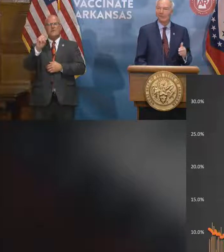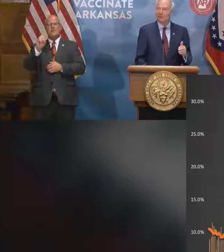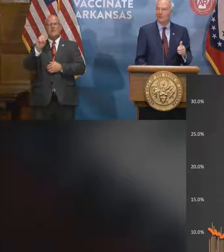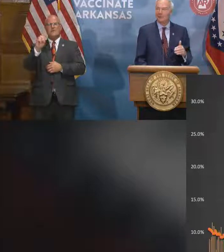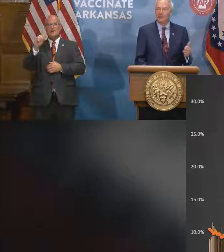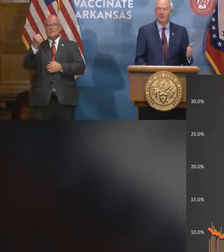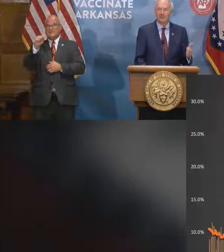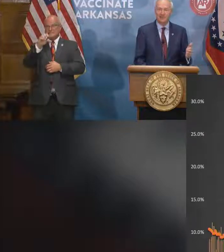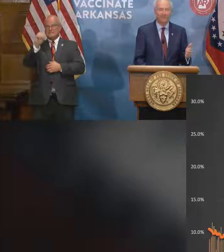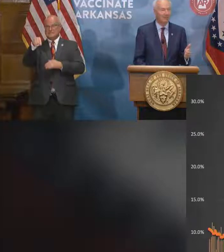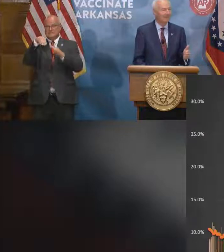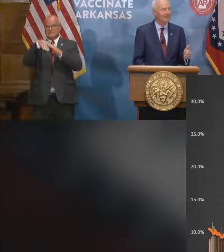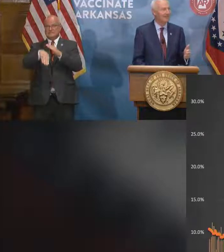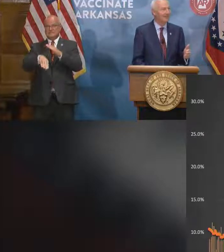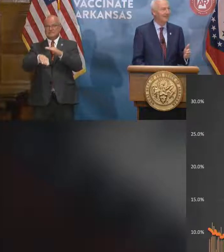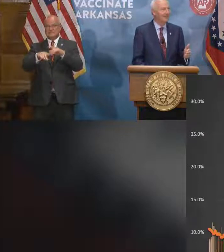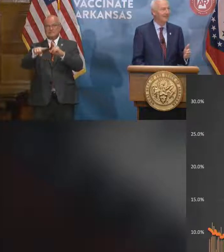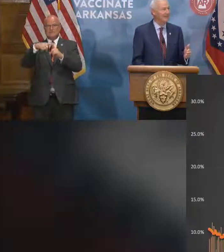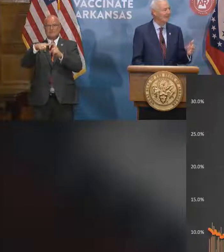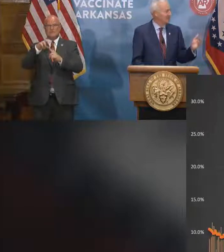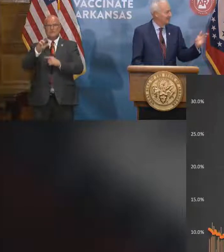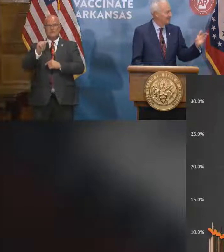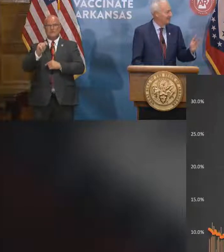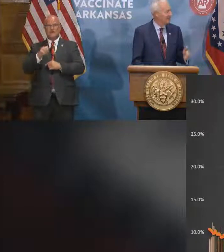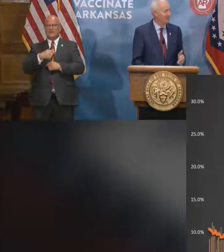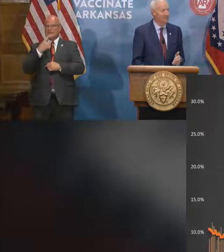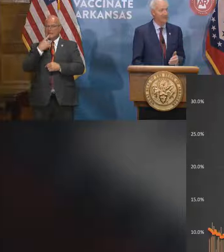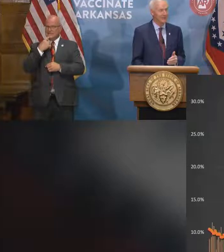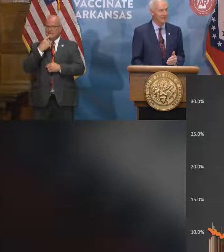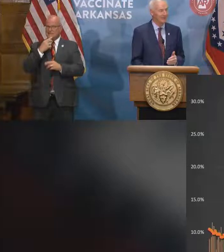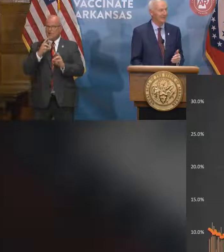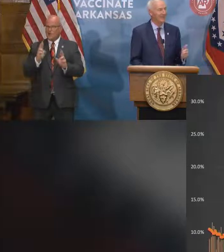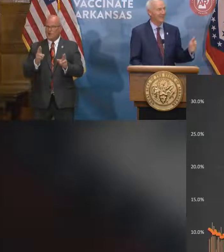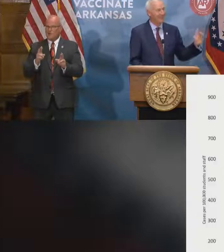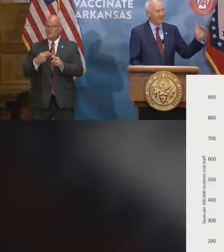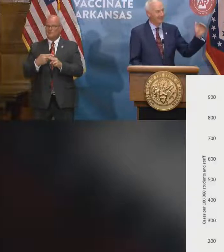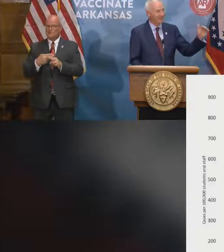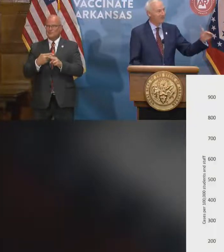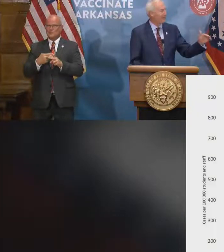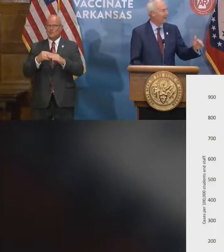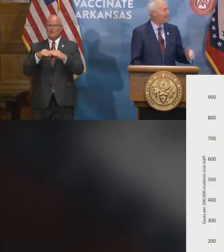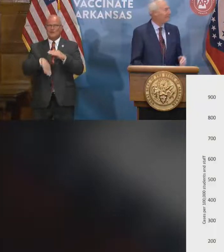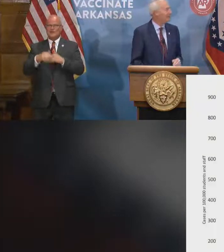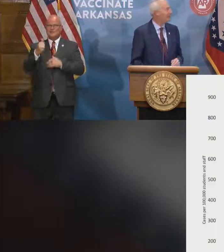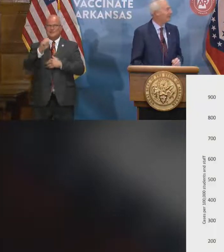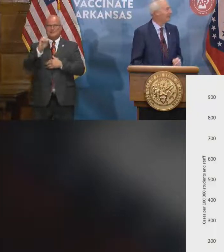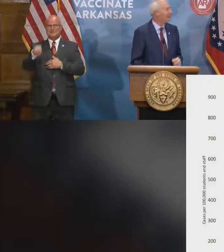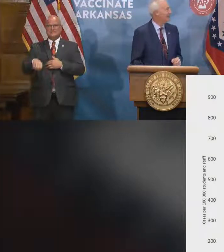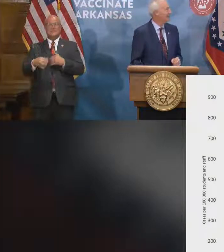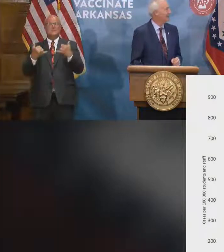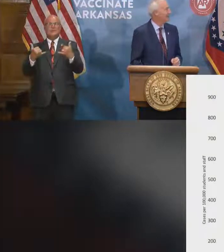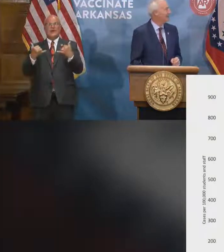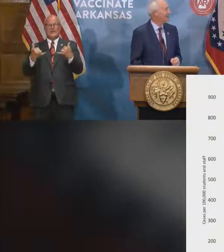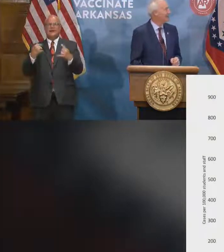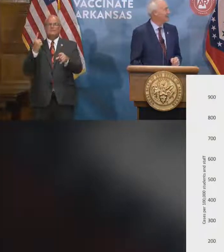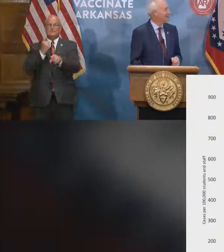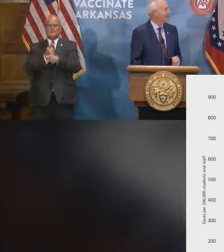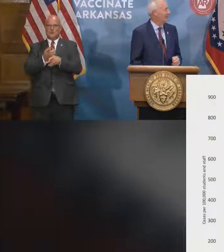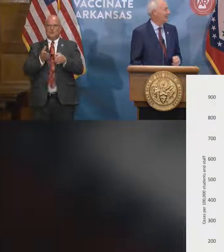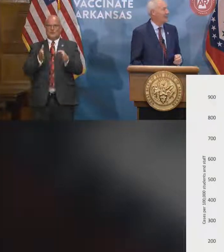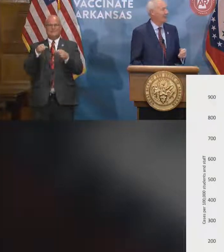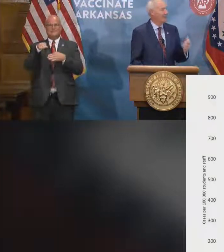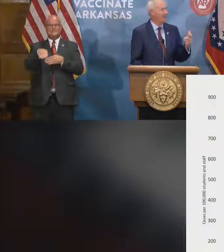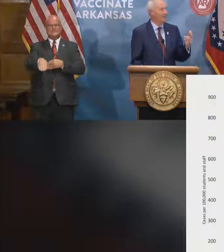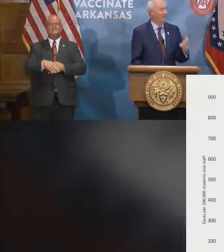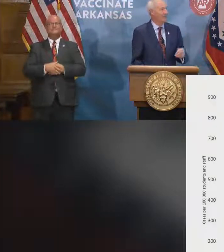the 10% positivity rate, and he said hopefully soon. But we're right now trending in the right direction.